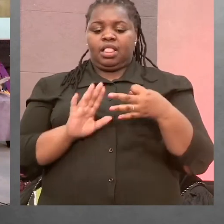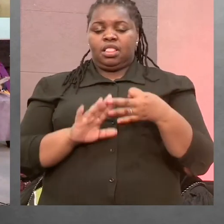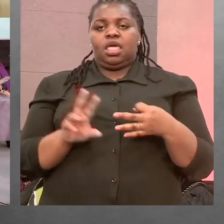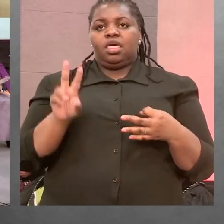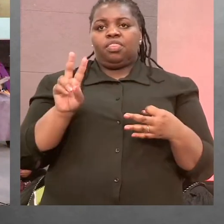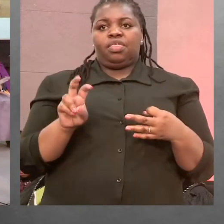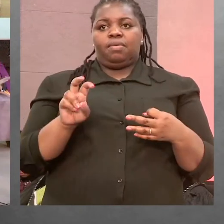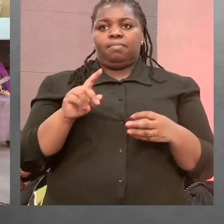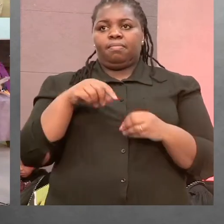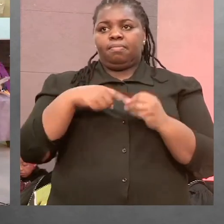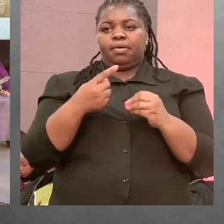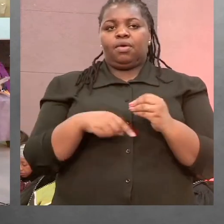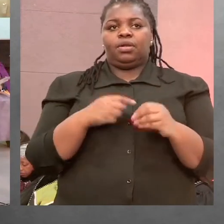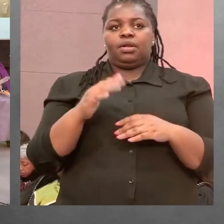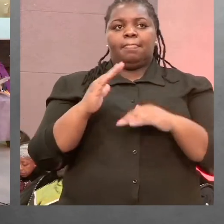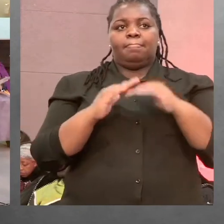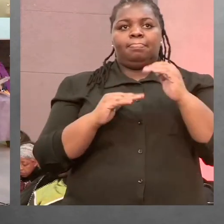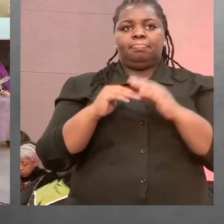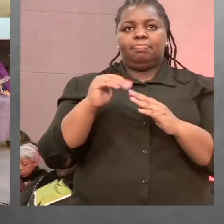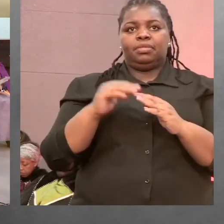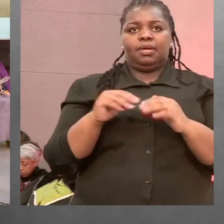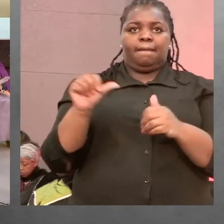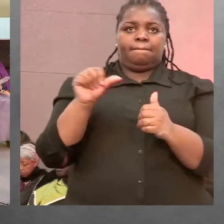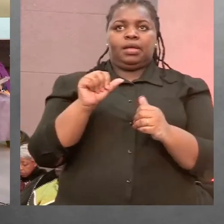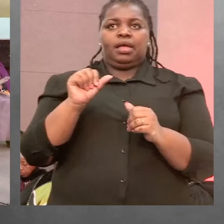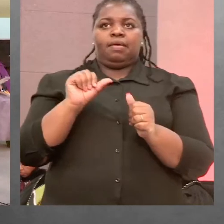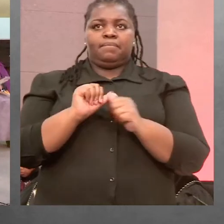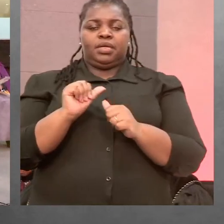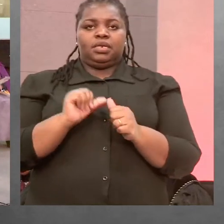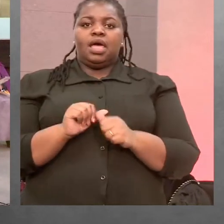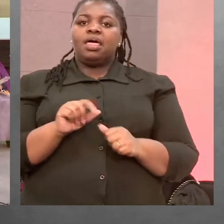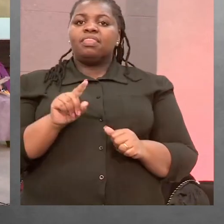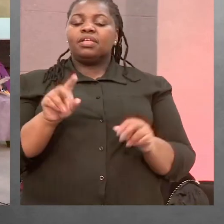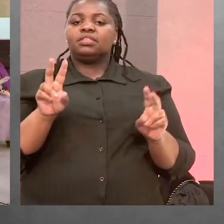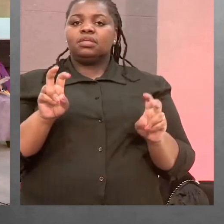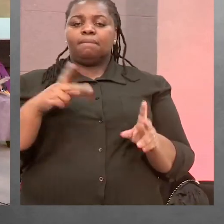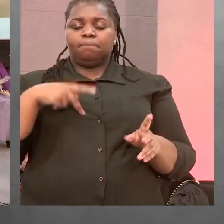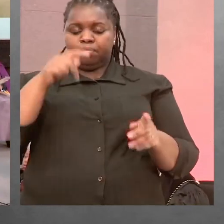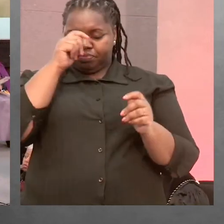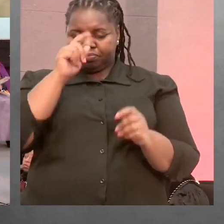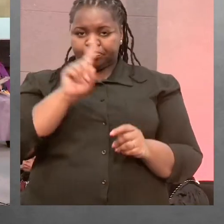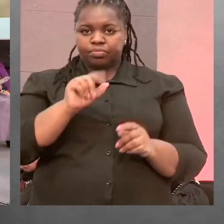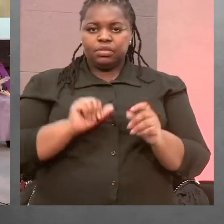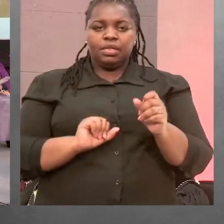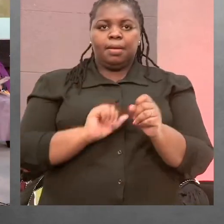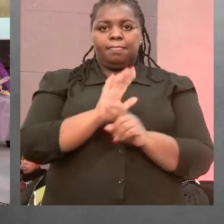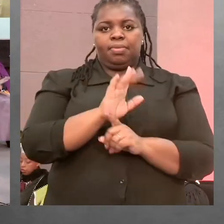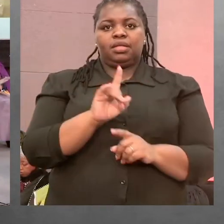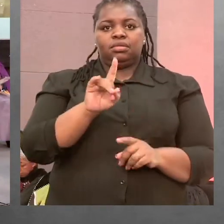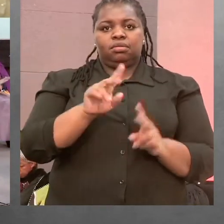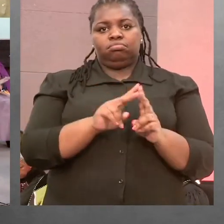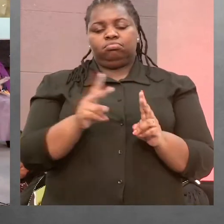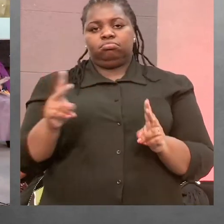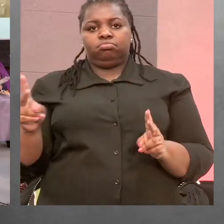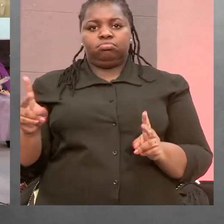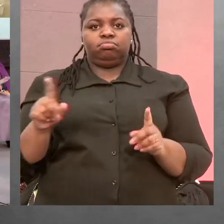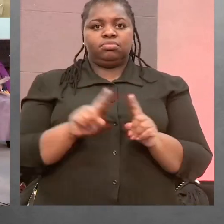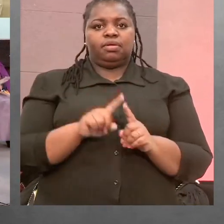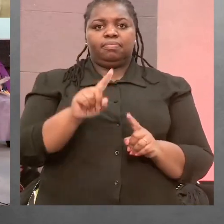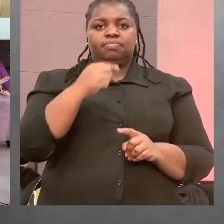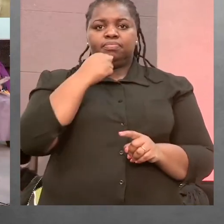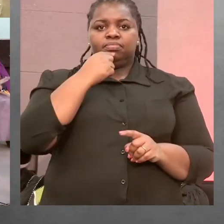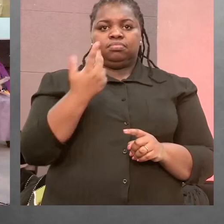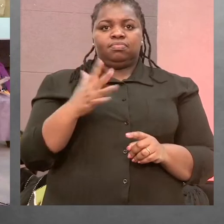about building back better. This theme acknowledges the impact of various obstacles and